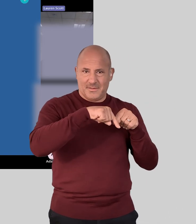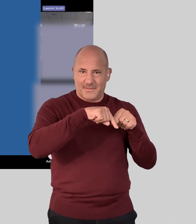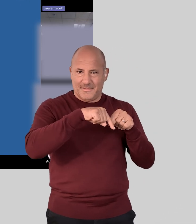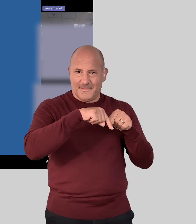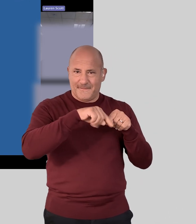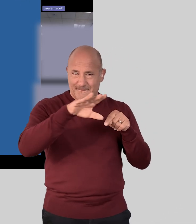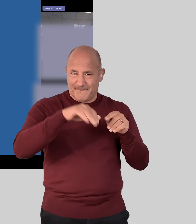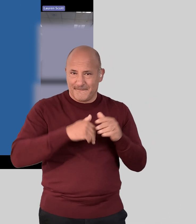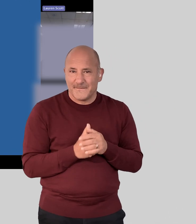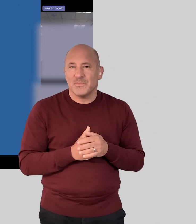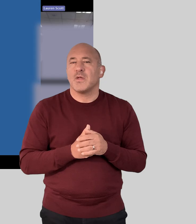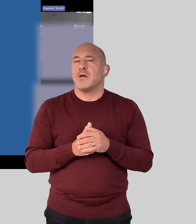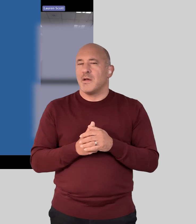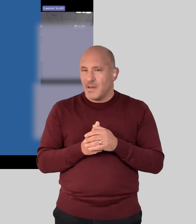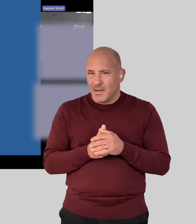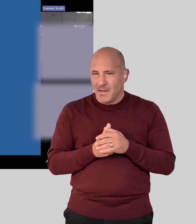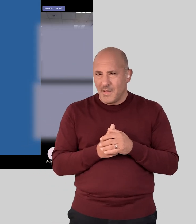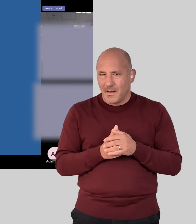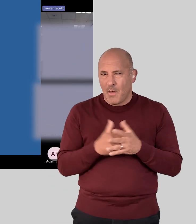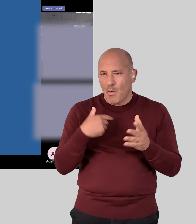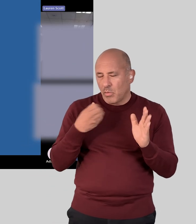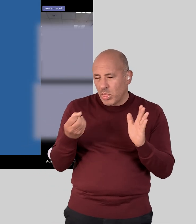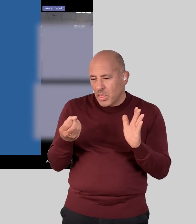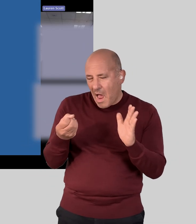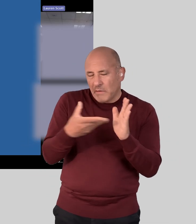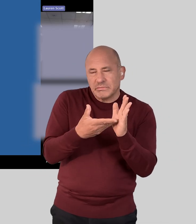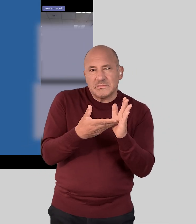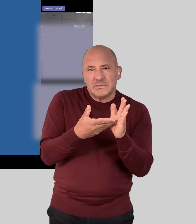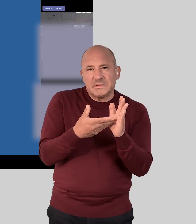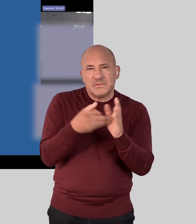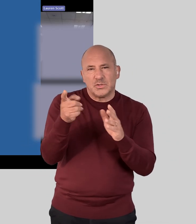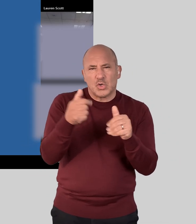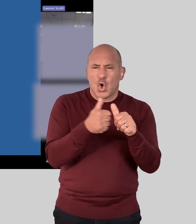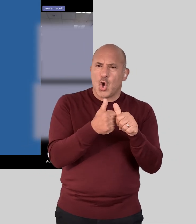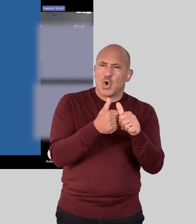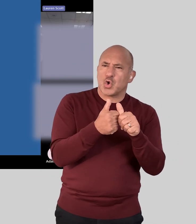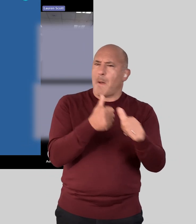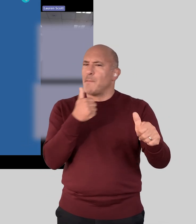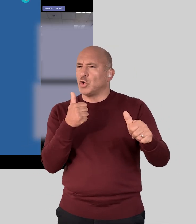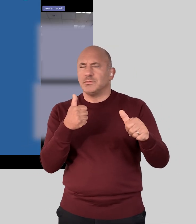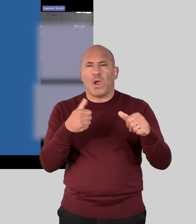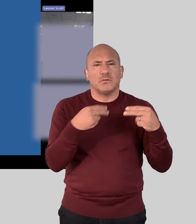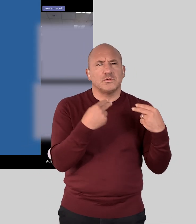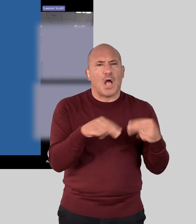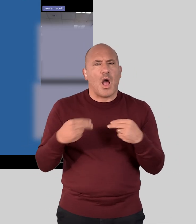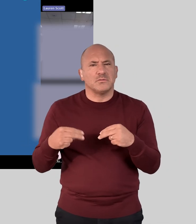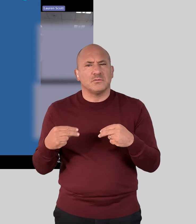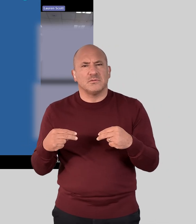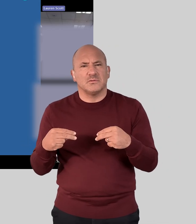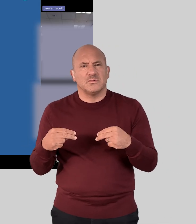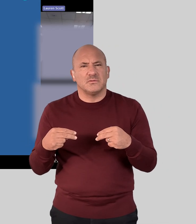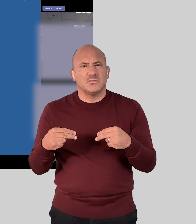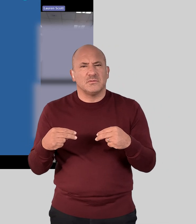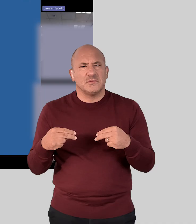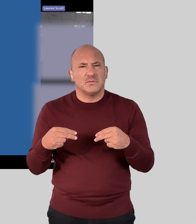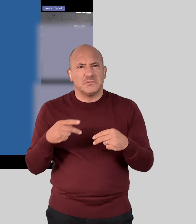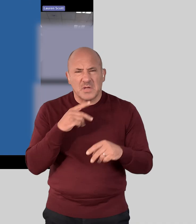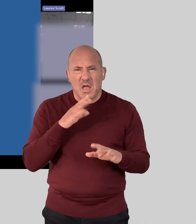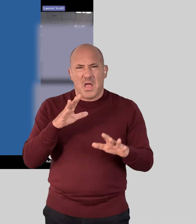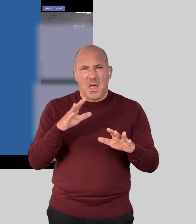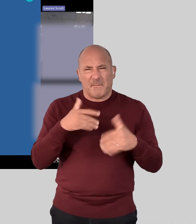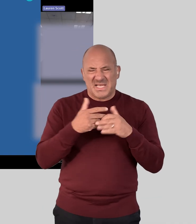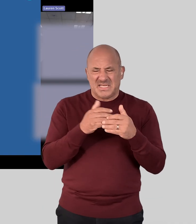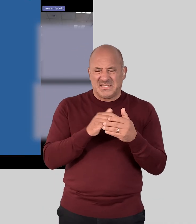separate and is often done to hip hop music. And yeah, it gives a bit of a comment on like